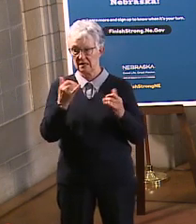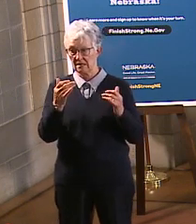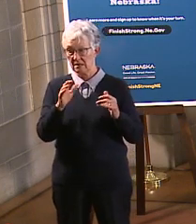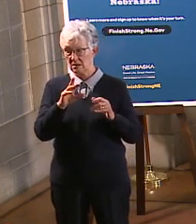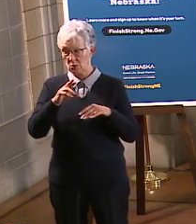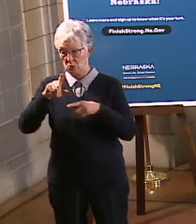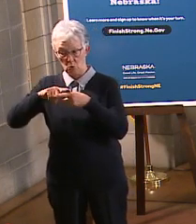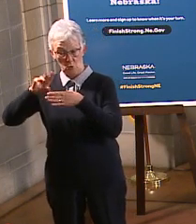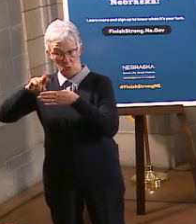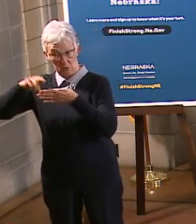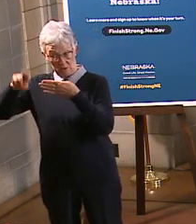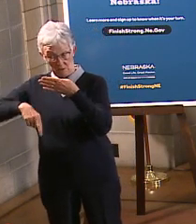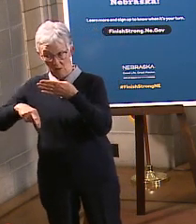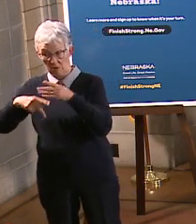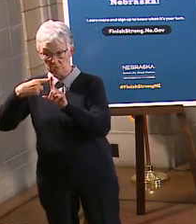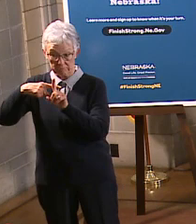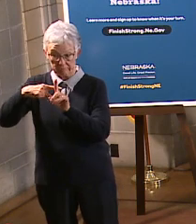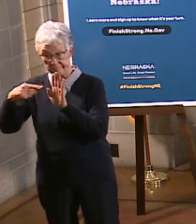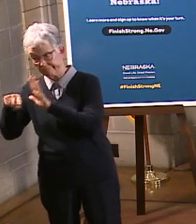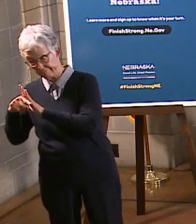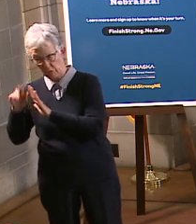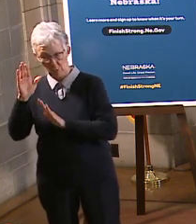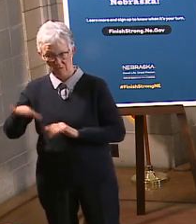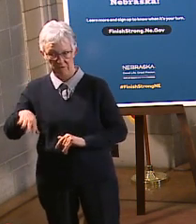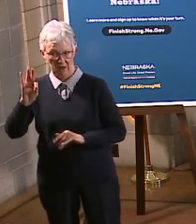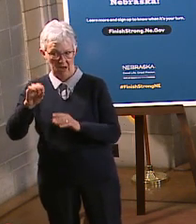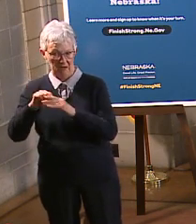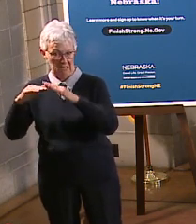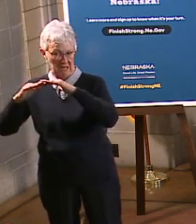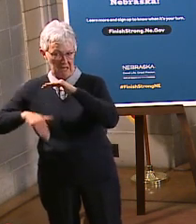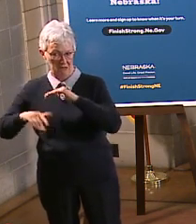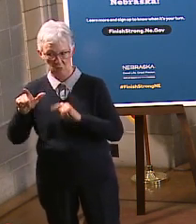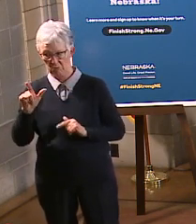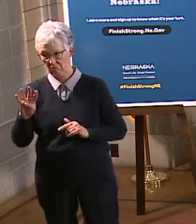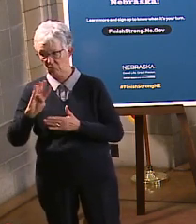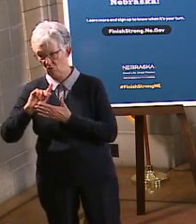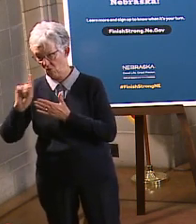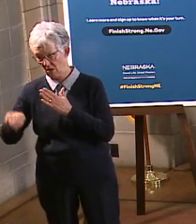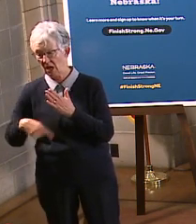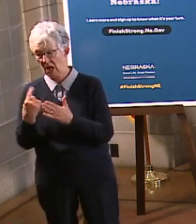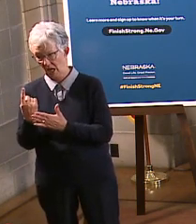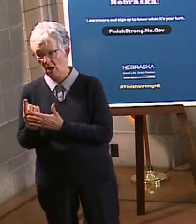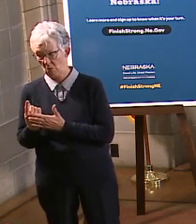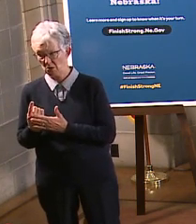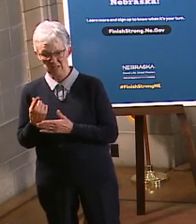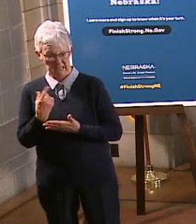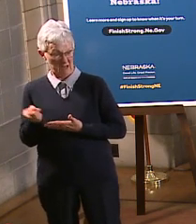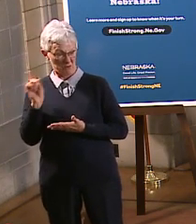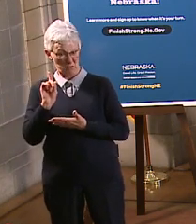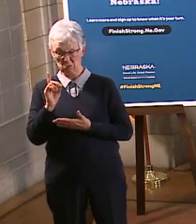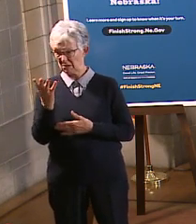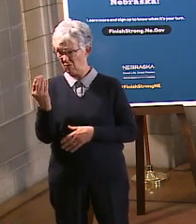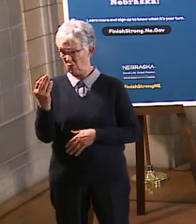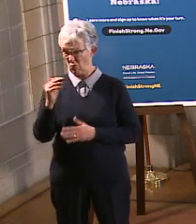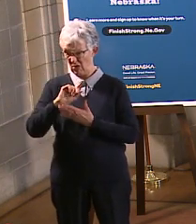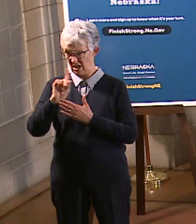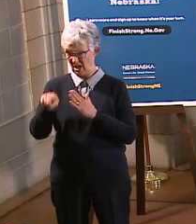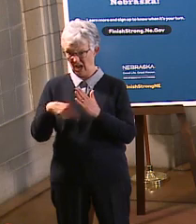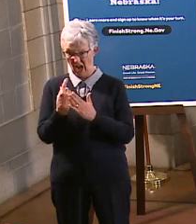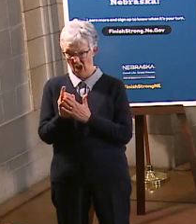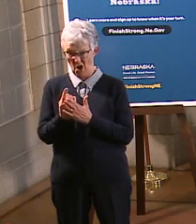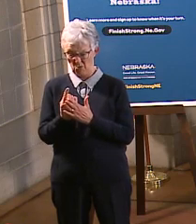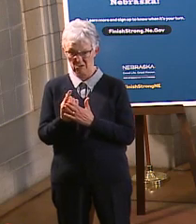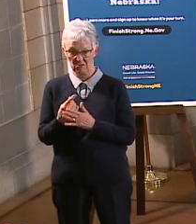think last week we had it turn around in like 14 hours, so we're getting those test results back pretty quick. I went a week ago Sunday and got mine